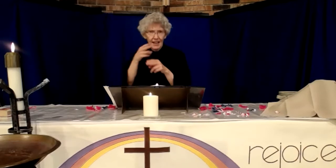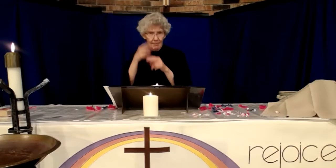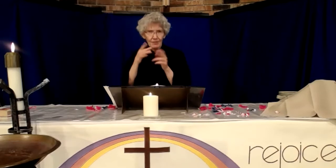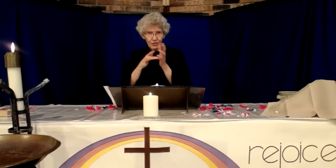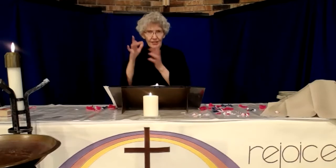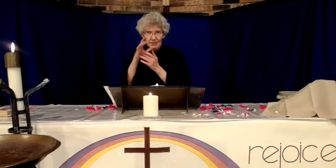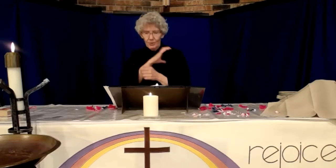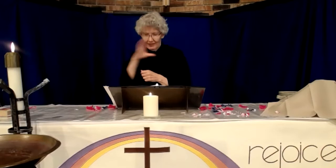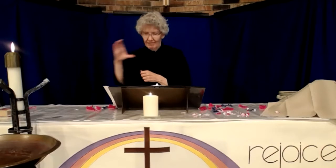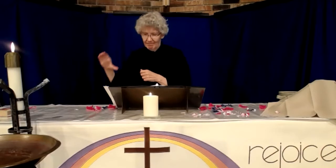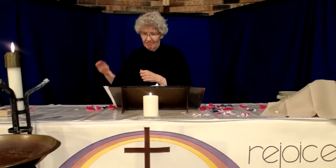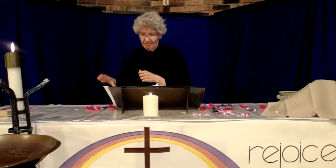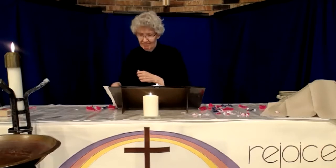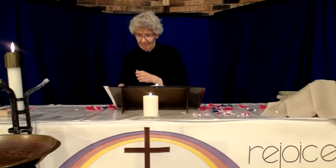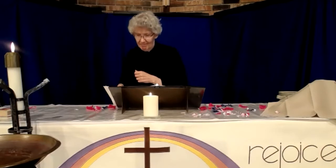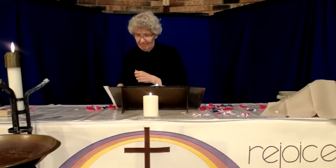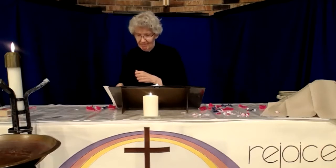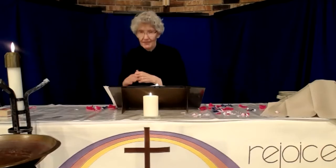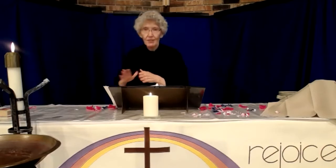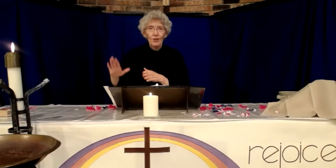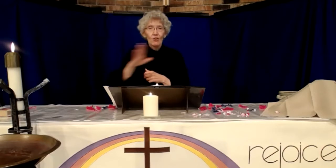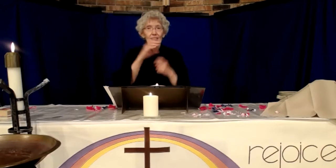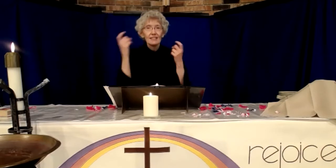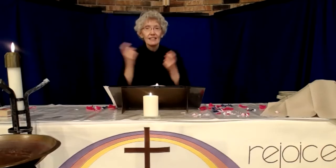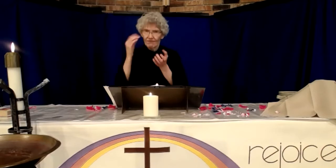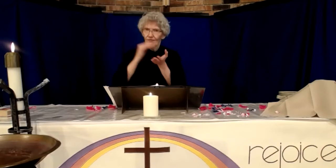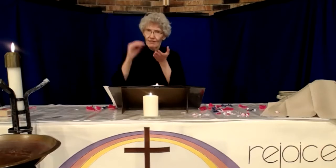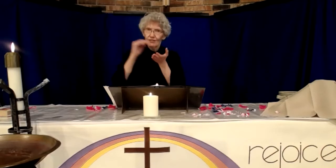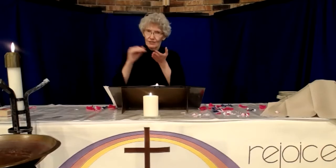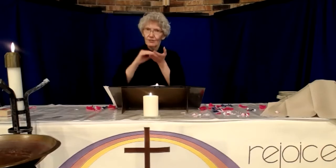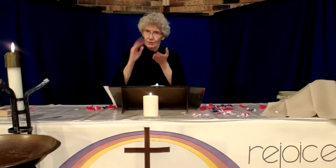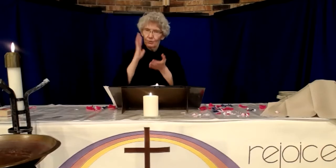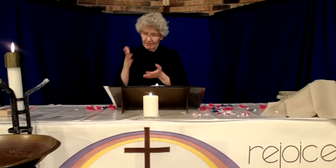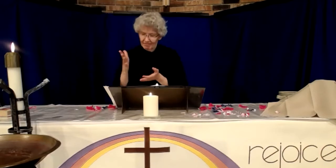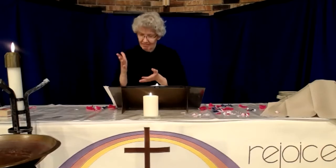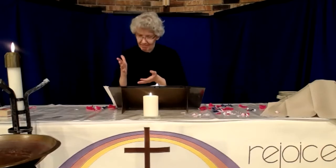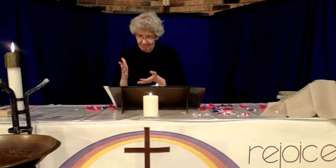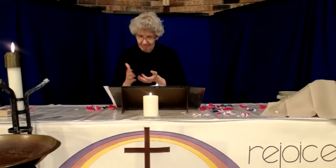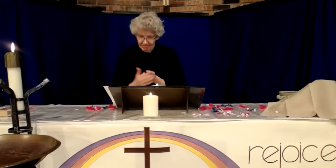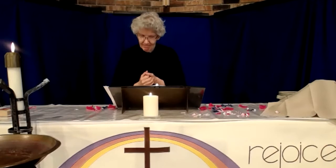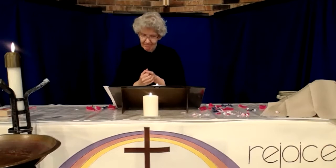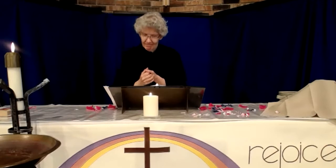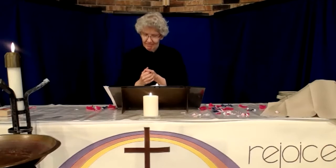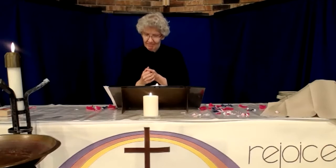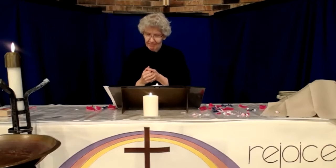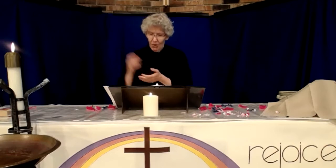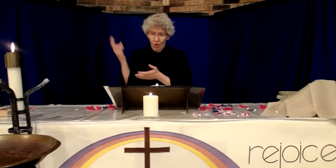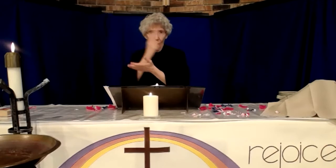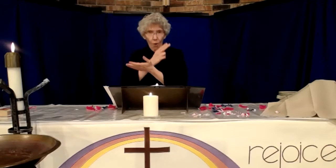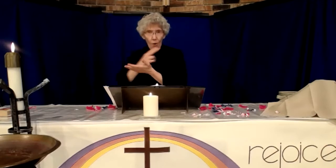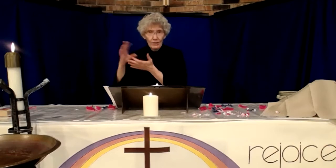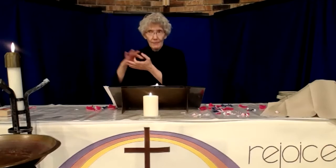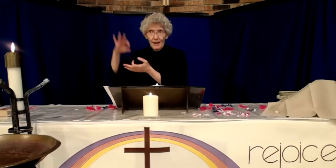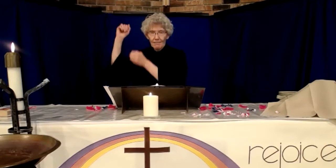Be baptized in the name of Jesus Christ so that your sins will be forgiven.